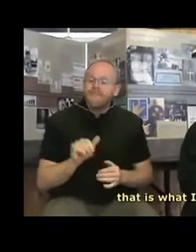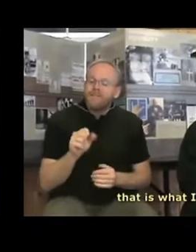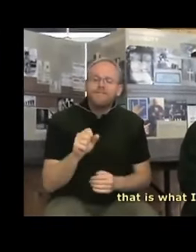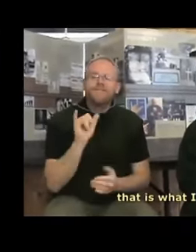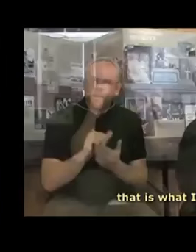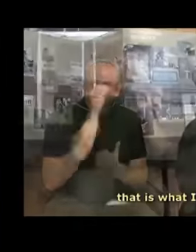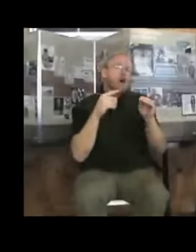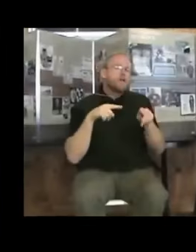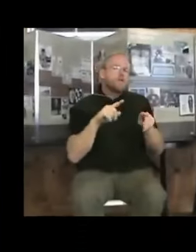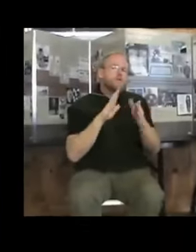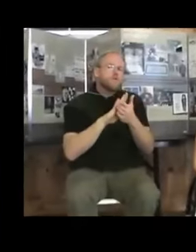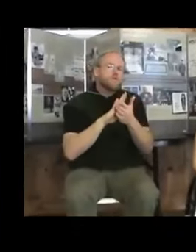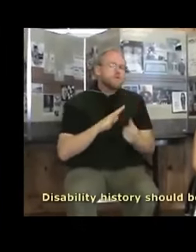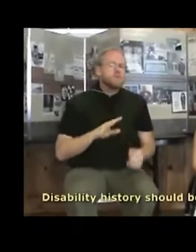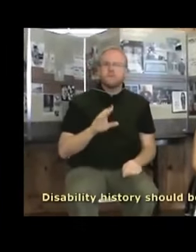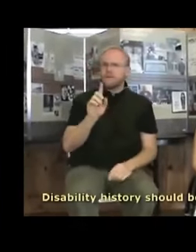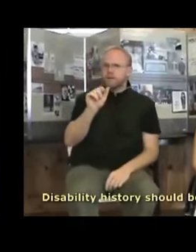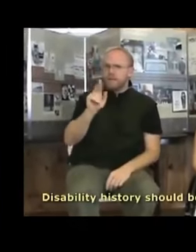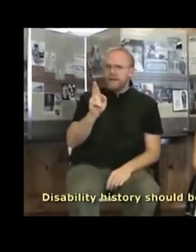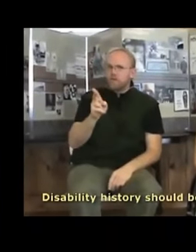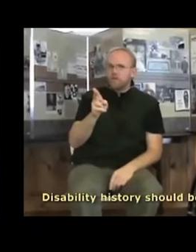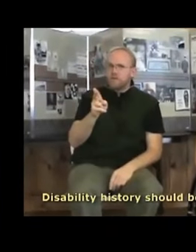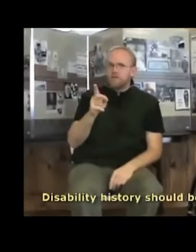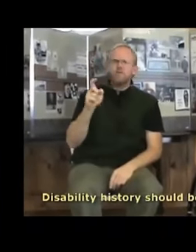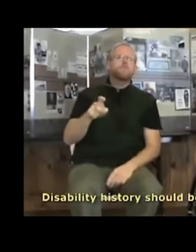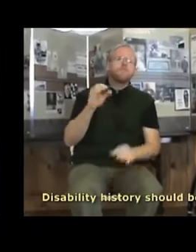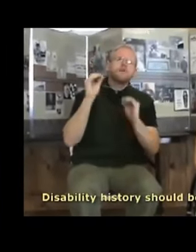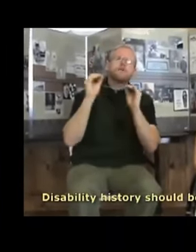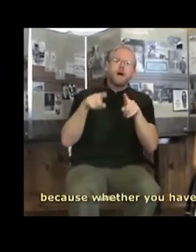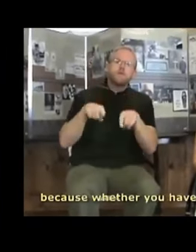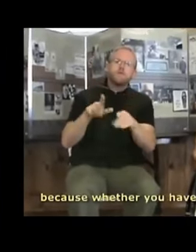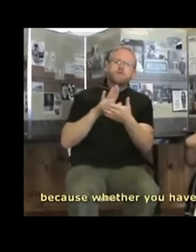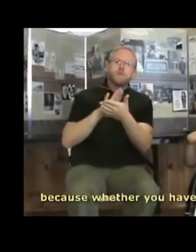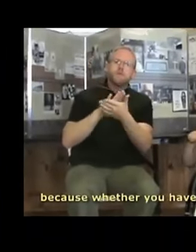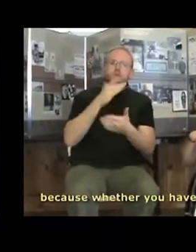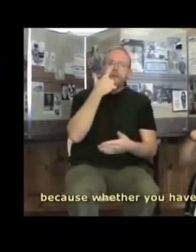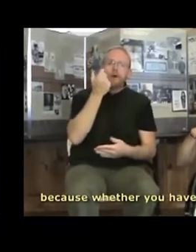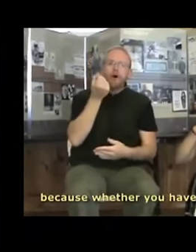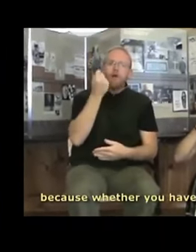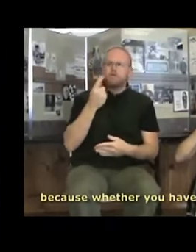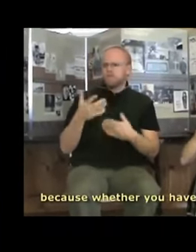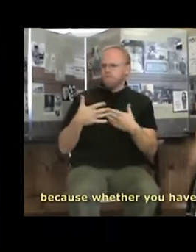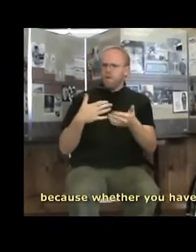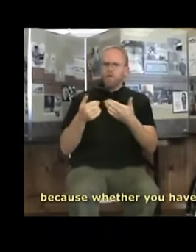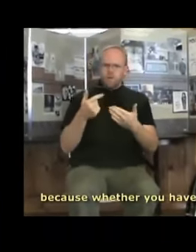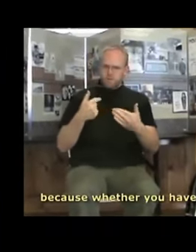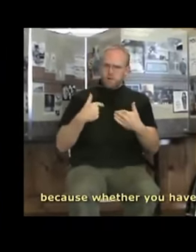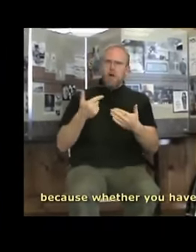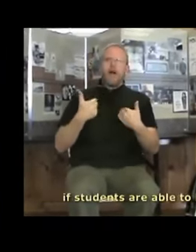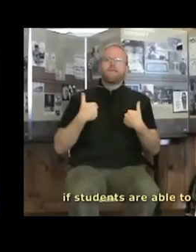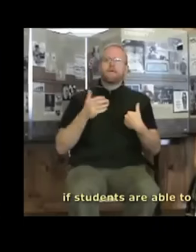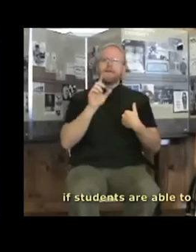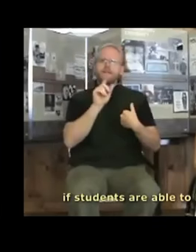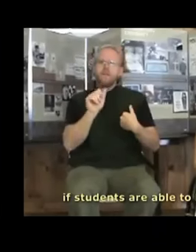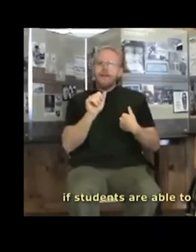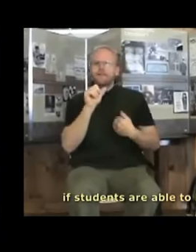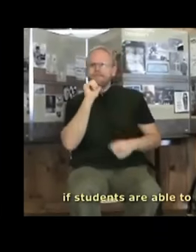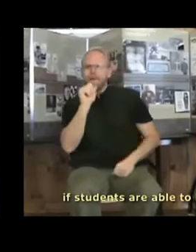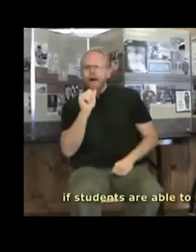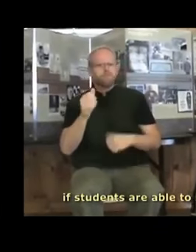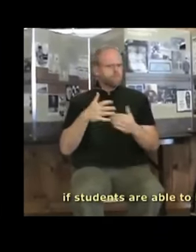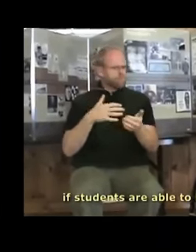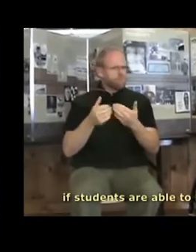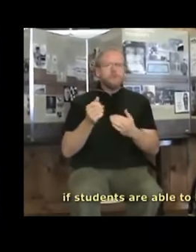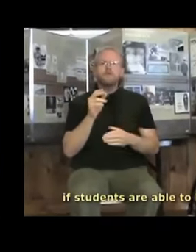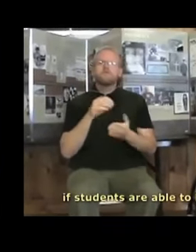yeah, that's what I think it is. Disability history should be taught in schools because whether you have a disability or not, if students are